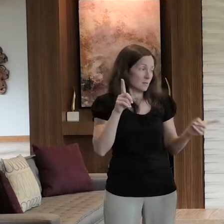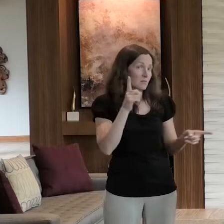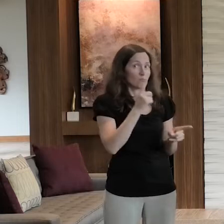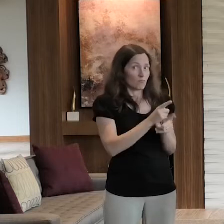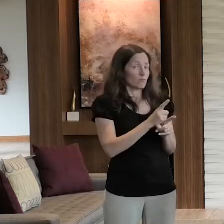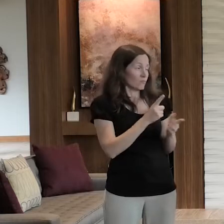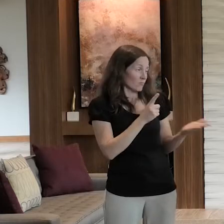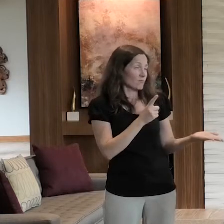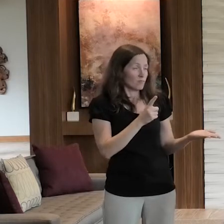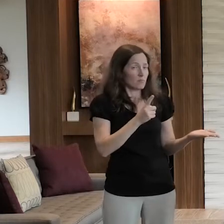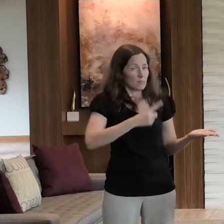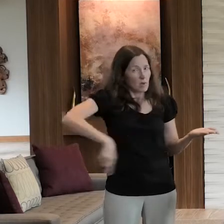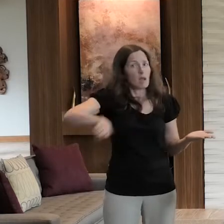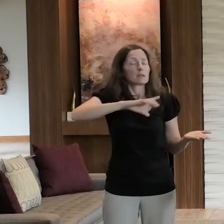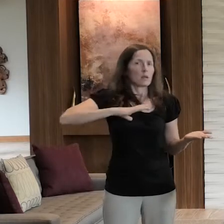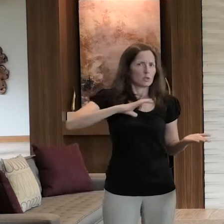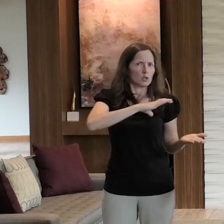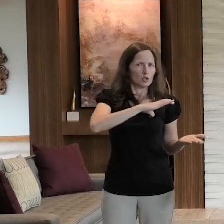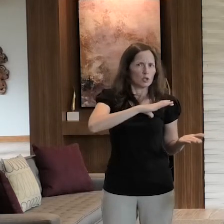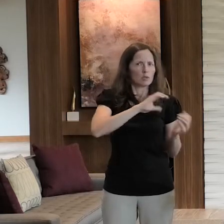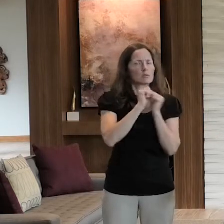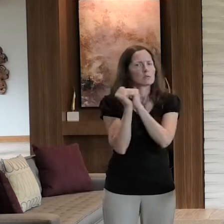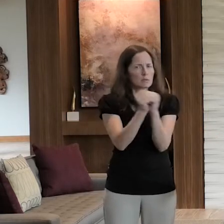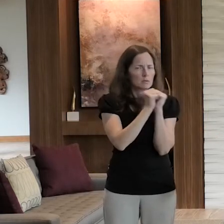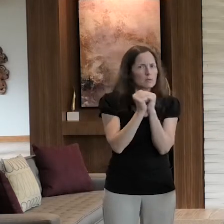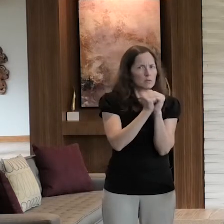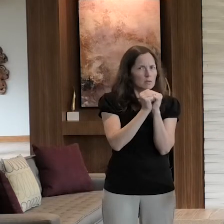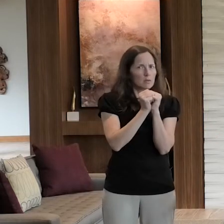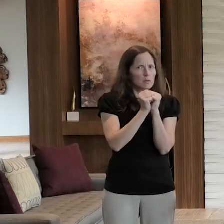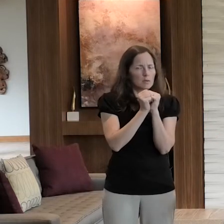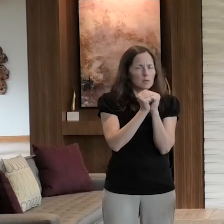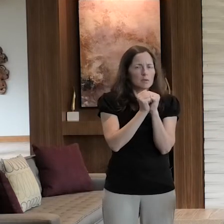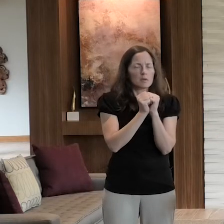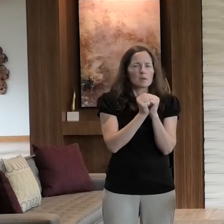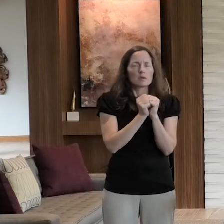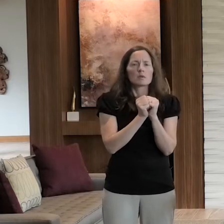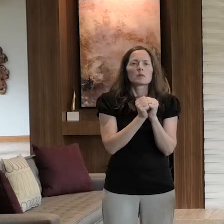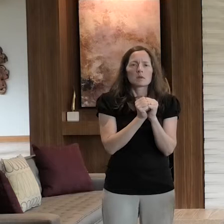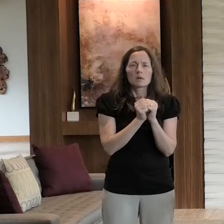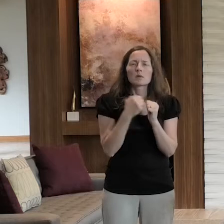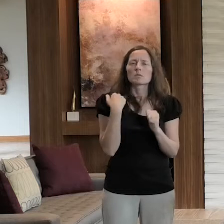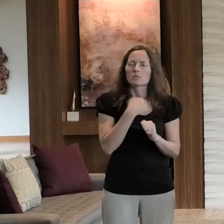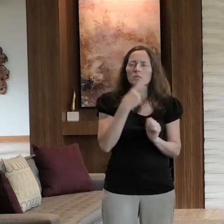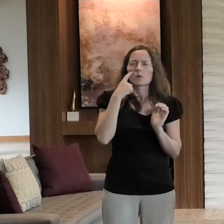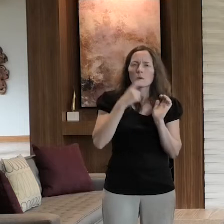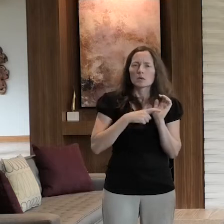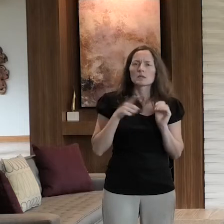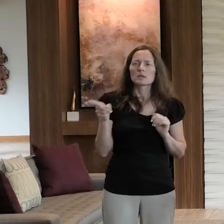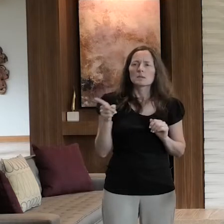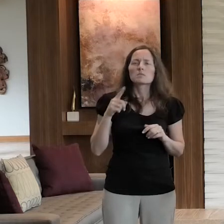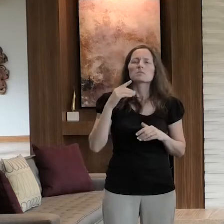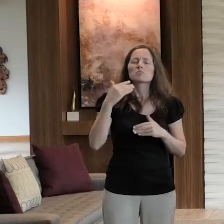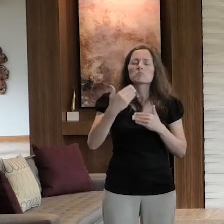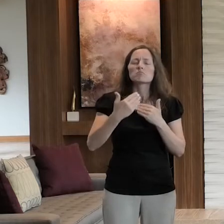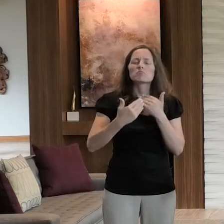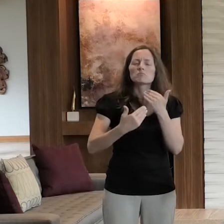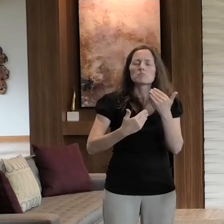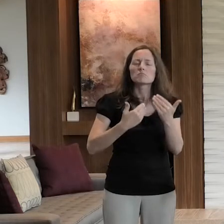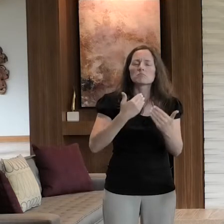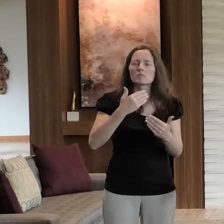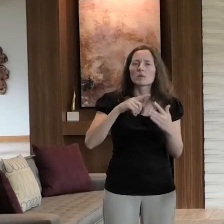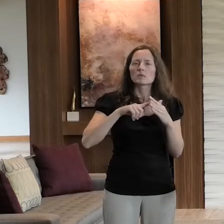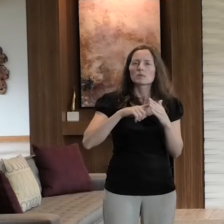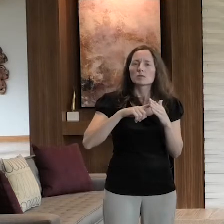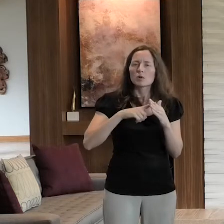that matters, we managed to see Greg walk toward us, and we were able to walk toward